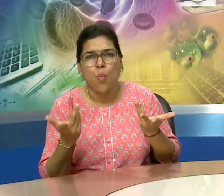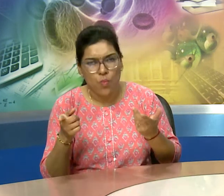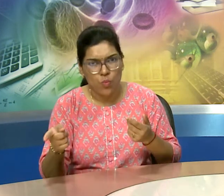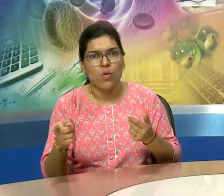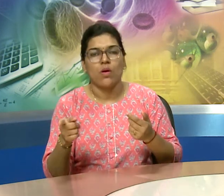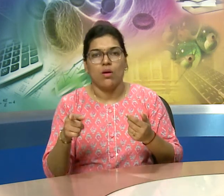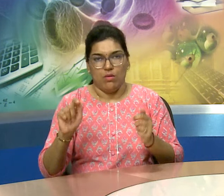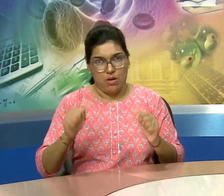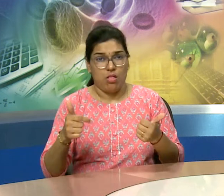And